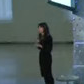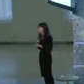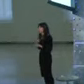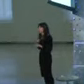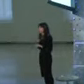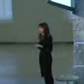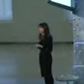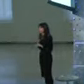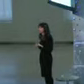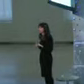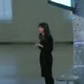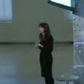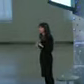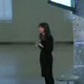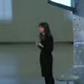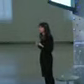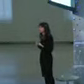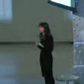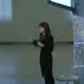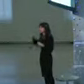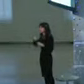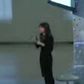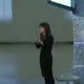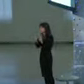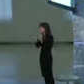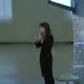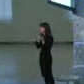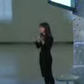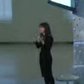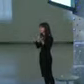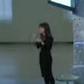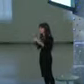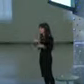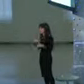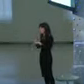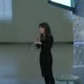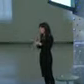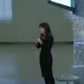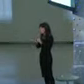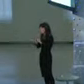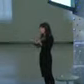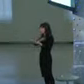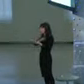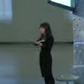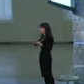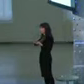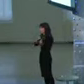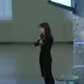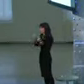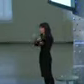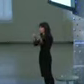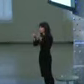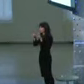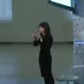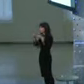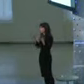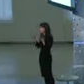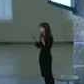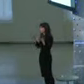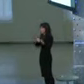I've also noticed that in gaming, there's been a lot of discussion based on what is a game and what isn't. This relates